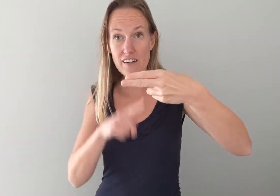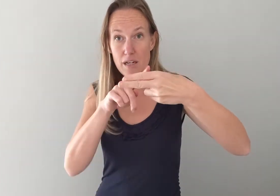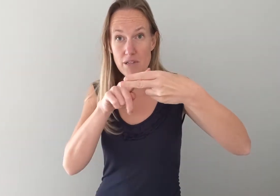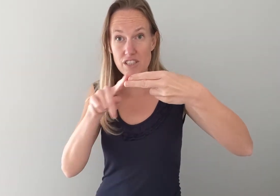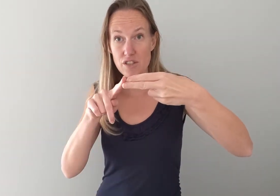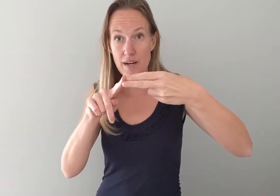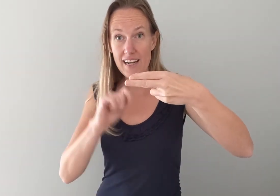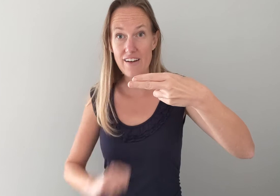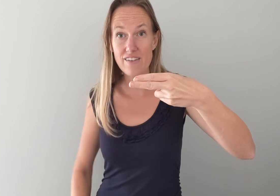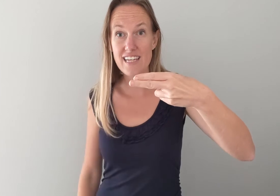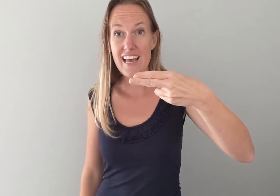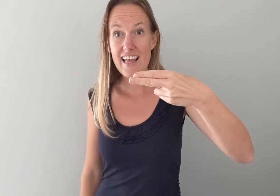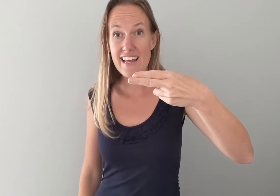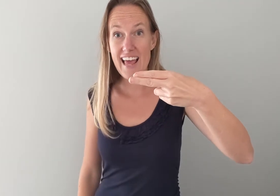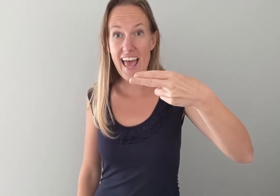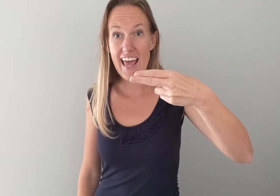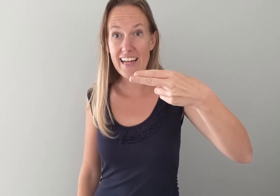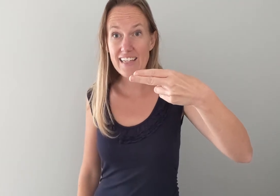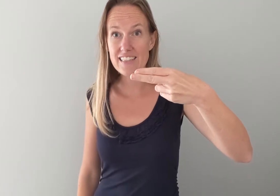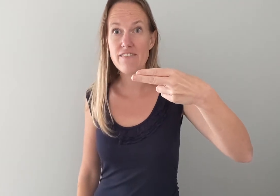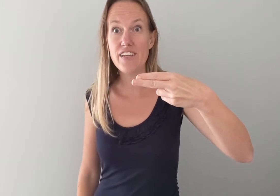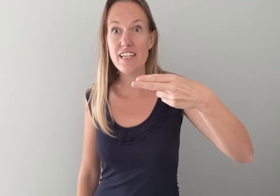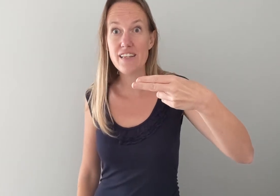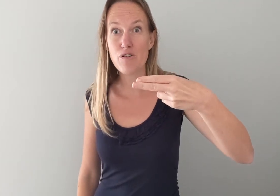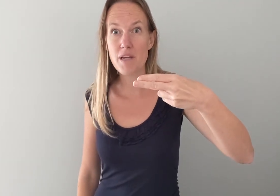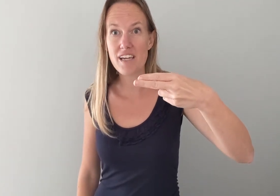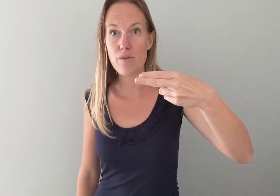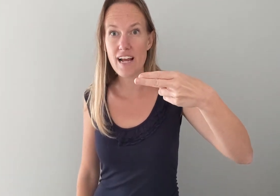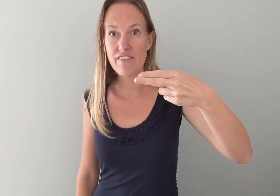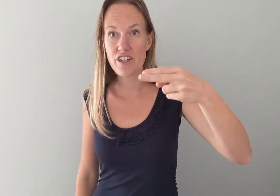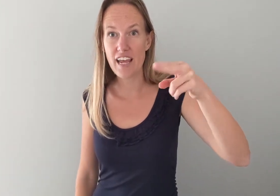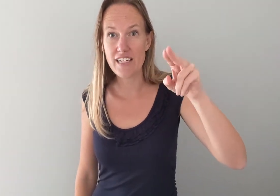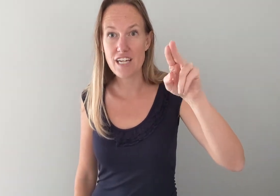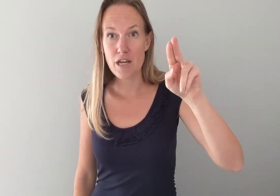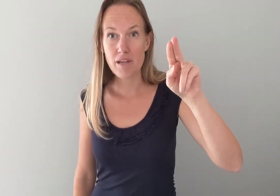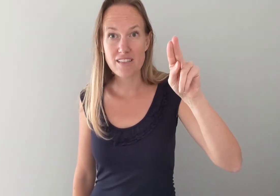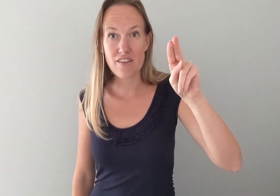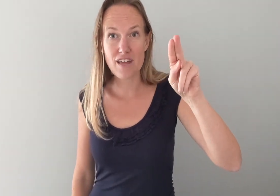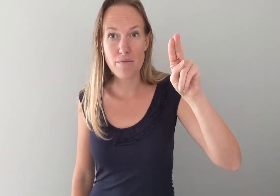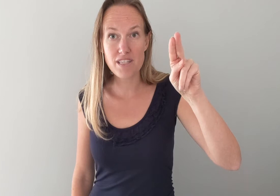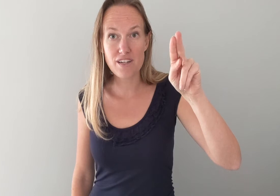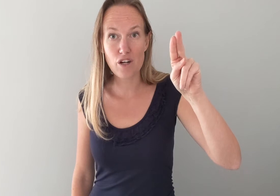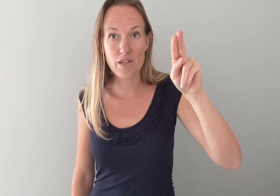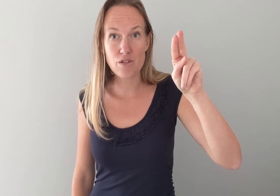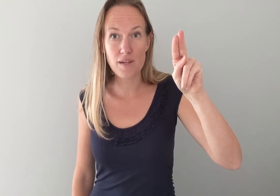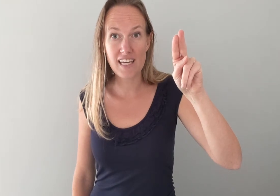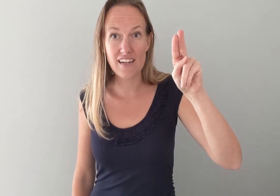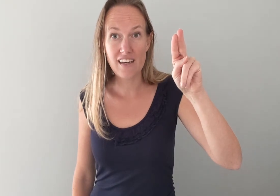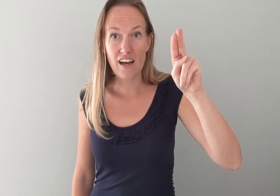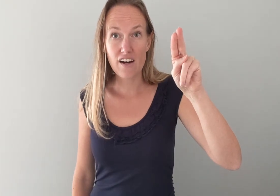coming straight out. And then N, it's convenient that we're making it right after an H because our thumb is going to go between our third